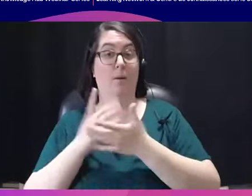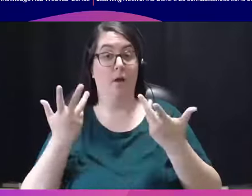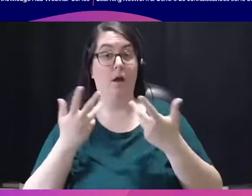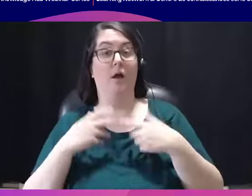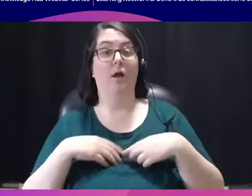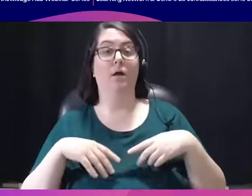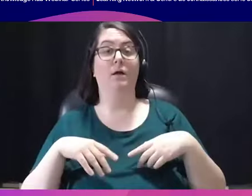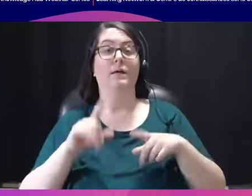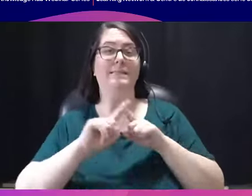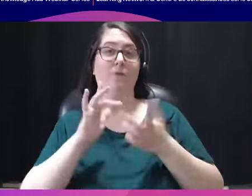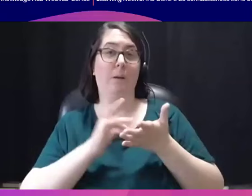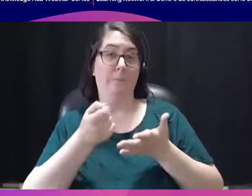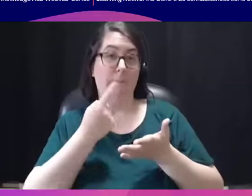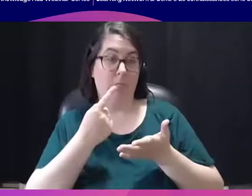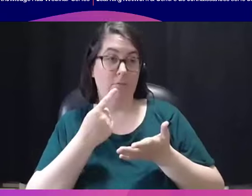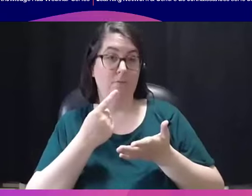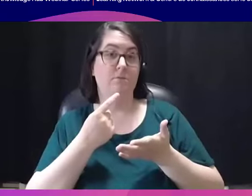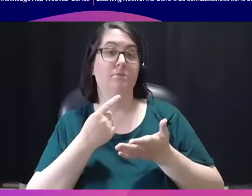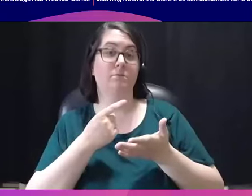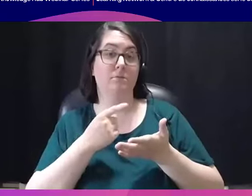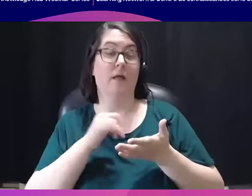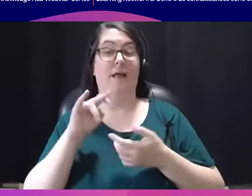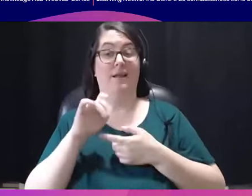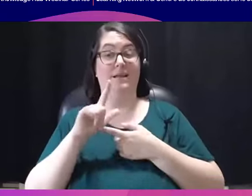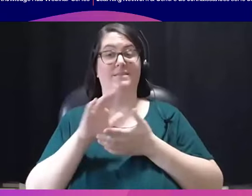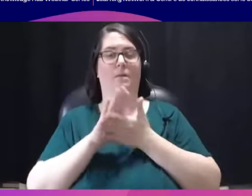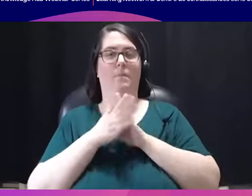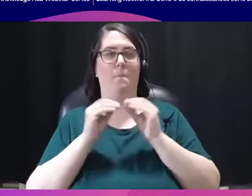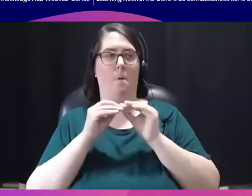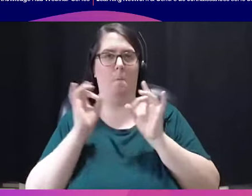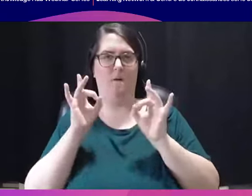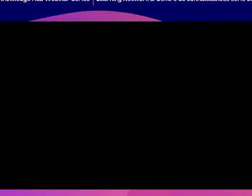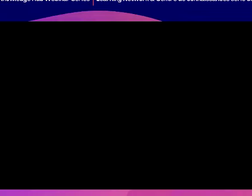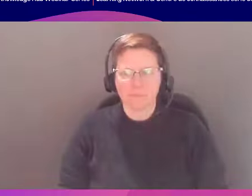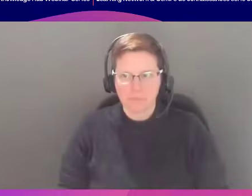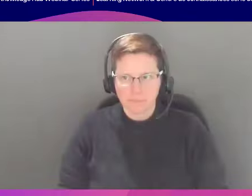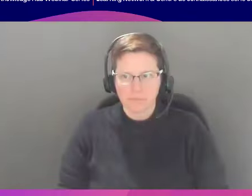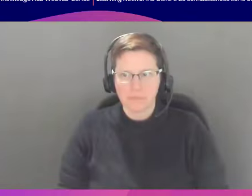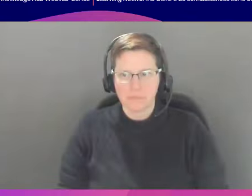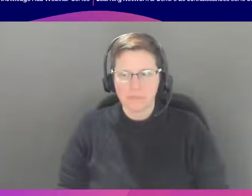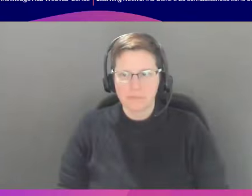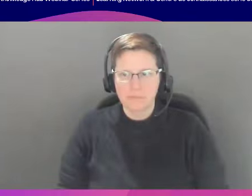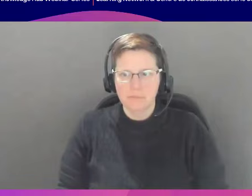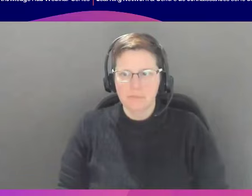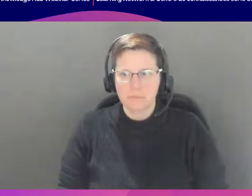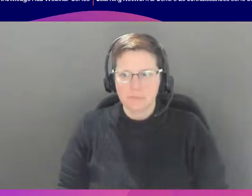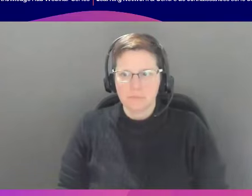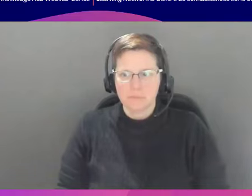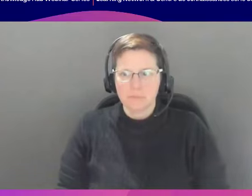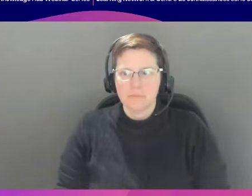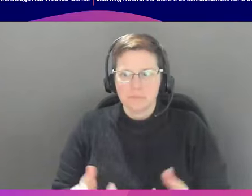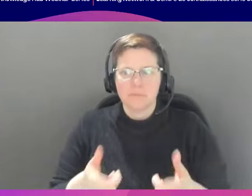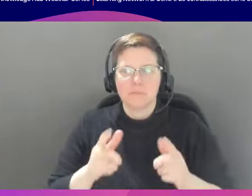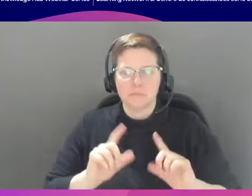taking different pills, which sinks incels deeper into violent beliefs. And so being part of the incel community is